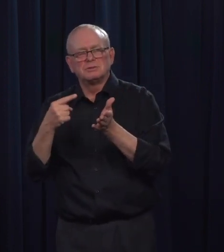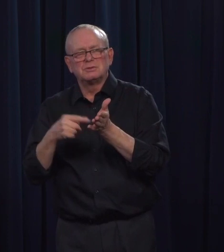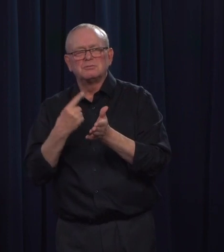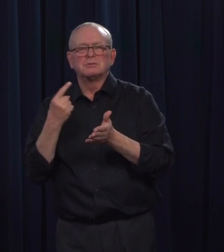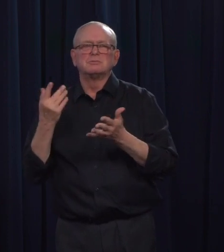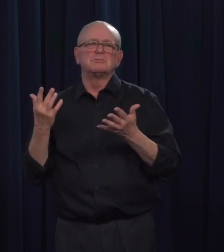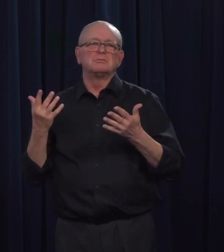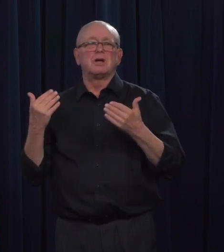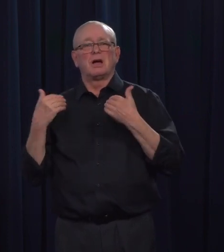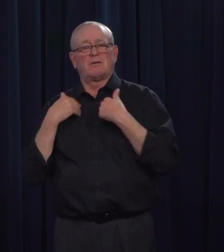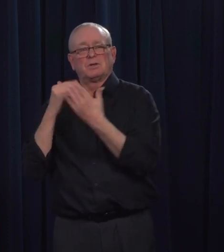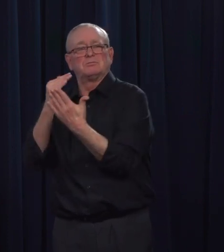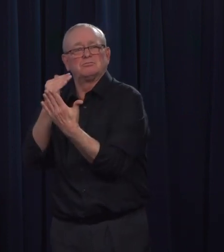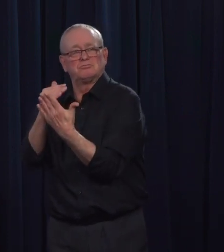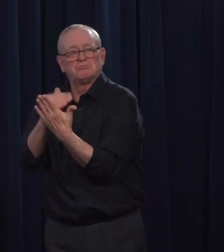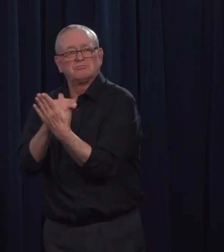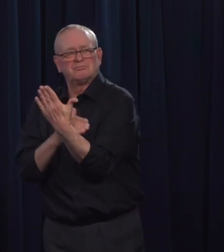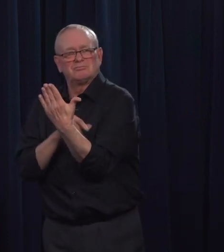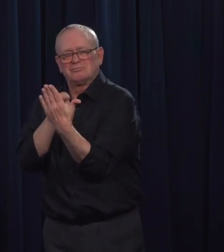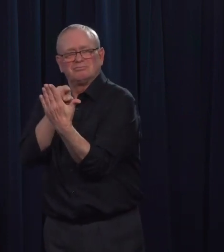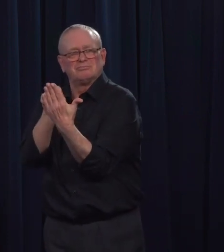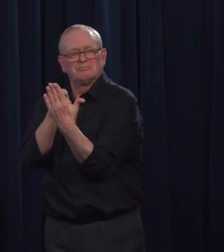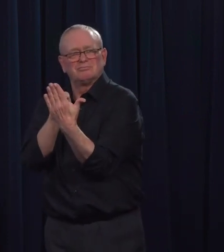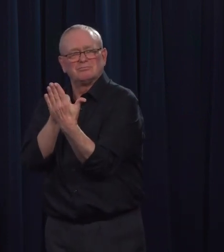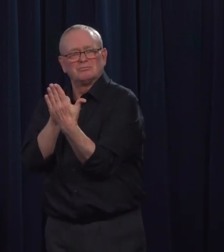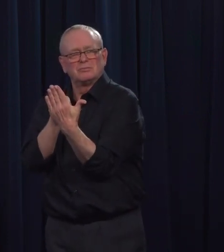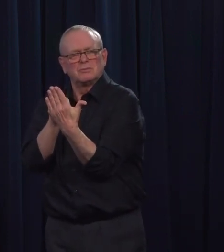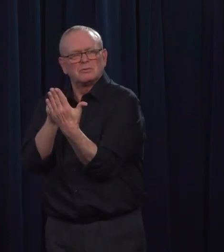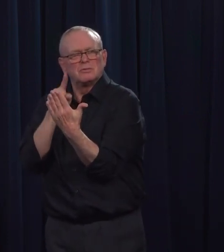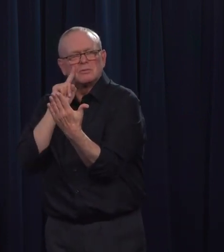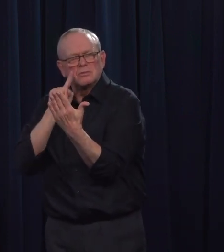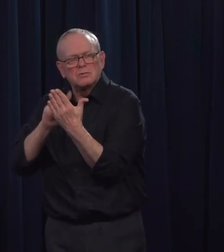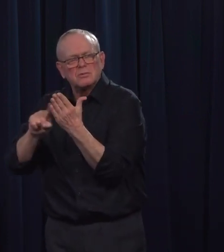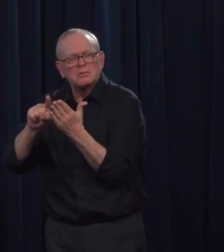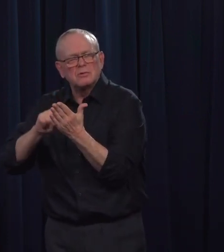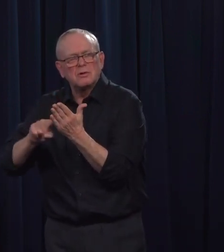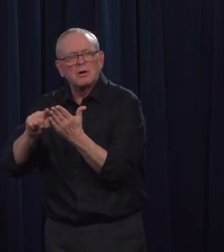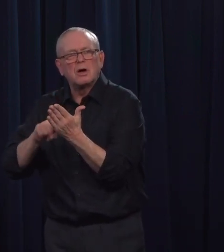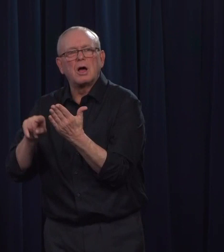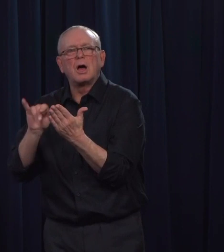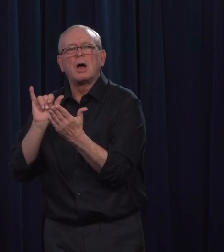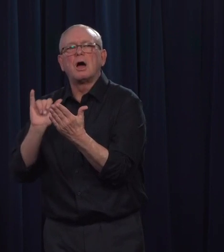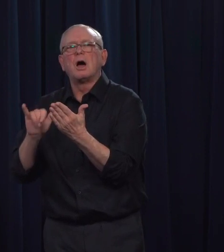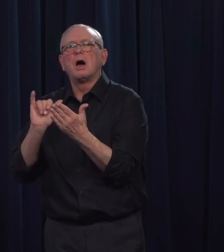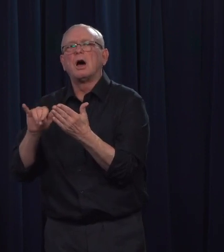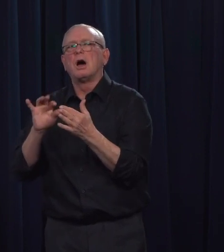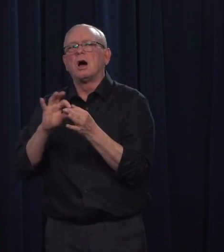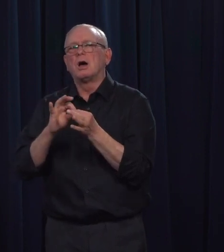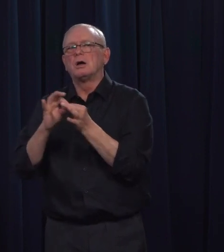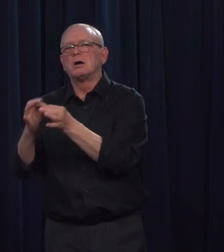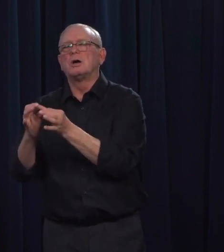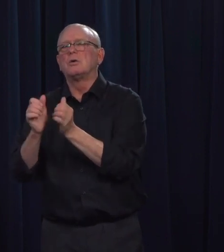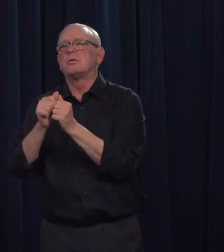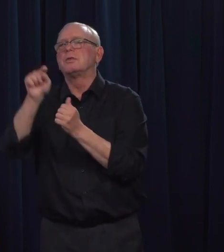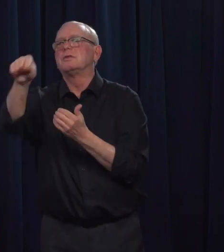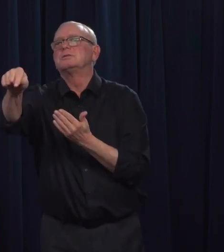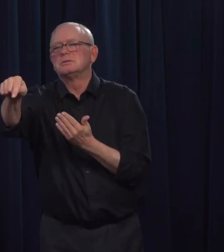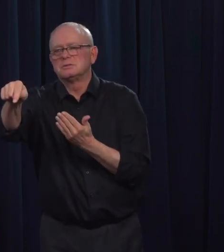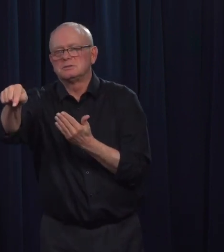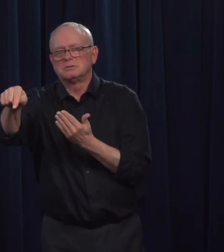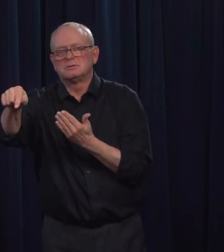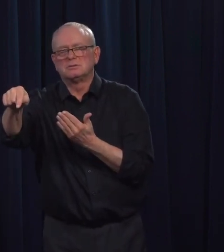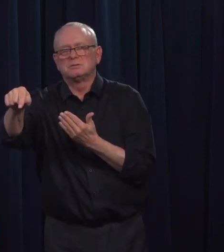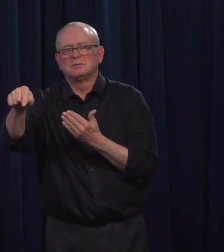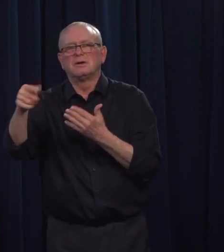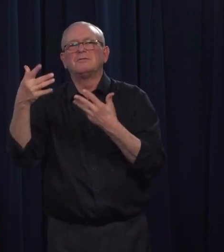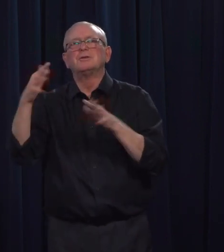then when we do further investigation, we find out actually they were linked to a known source. So the up 1 actually